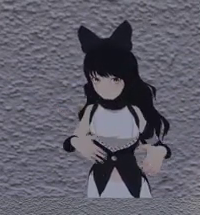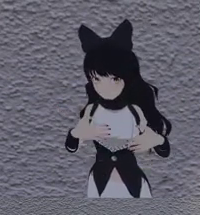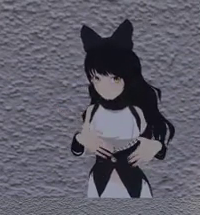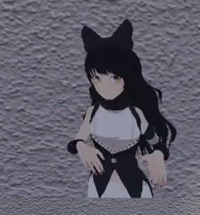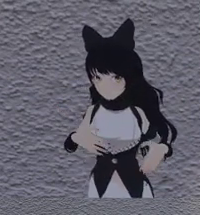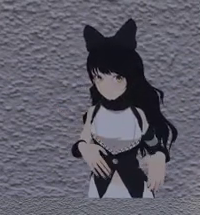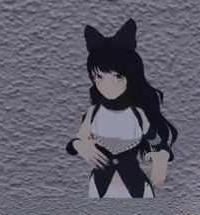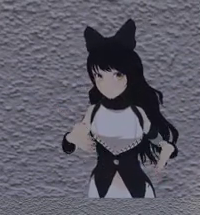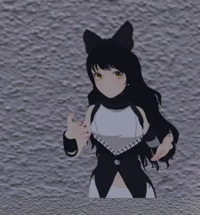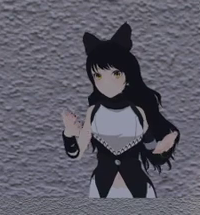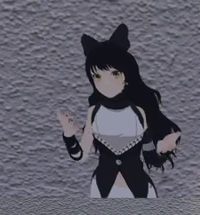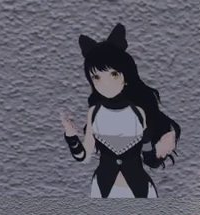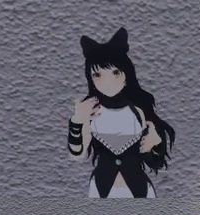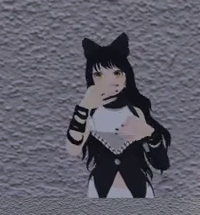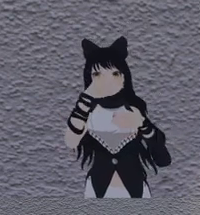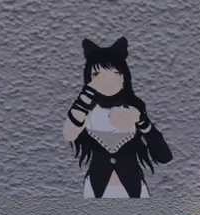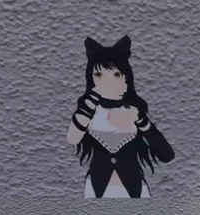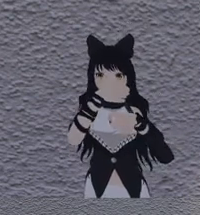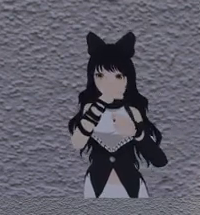Or made avatars.